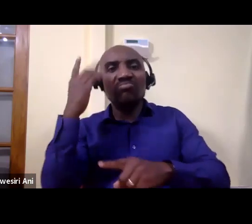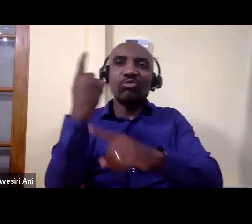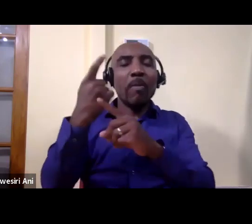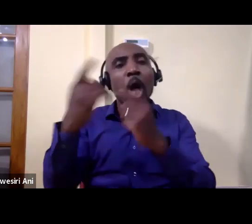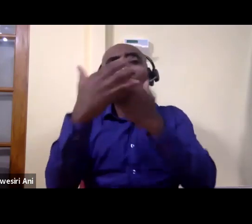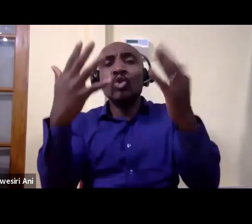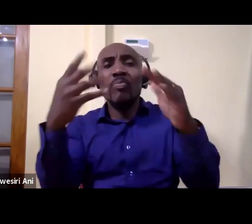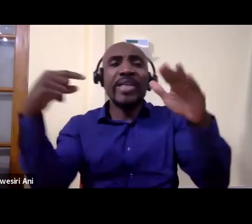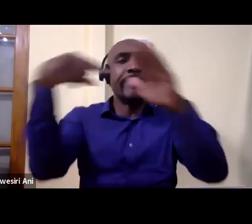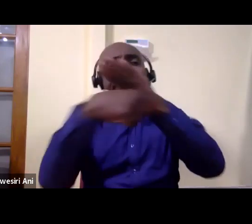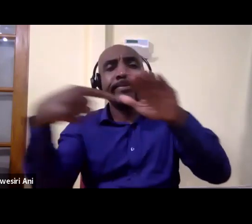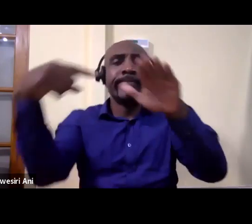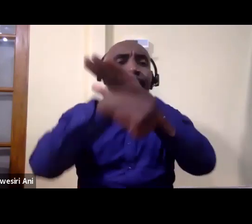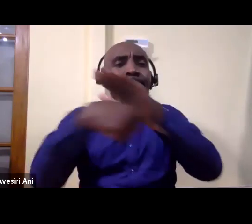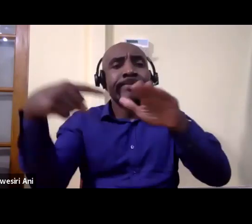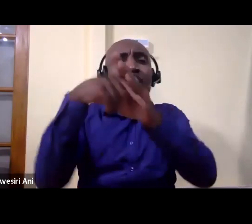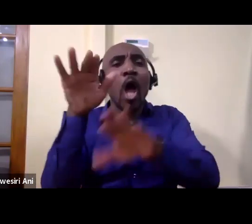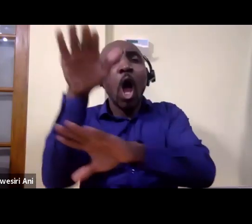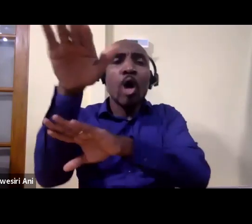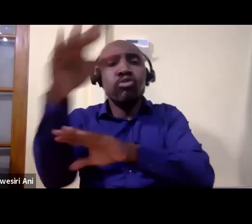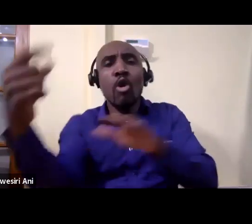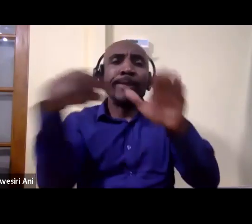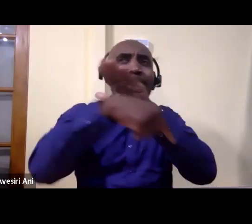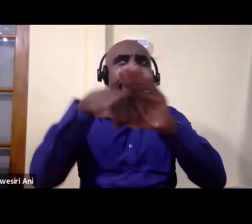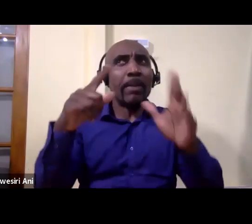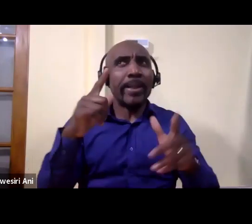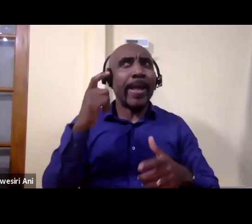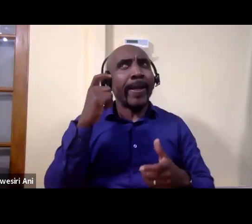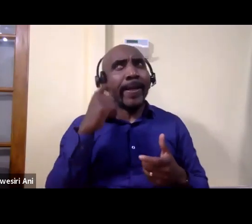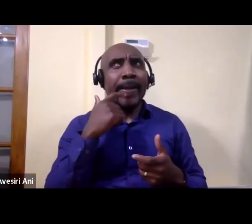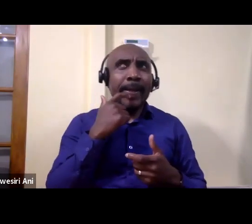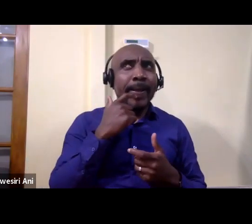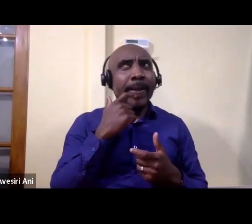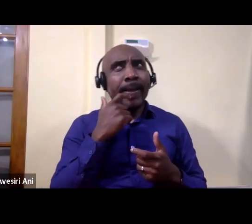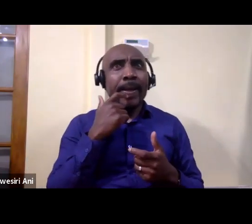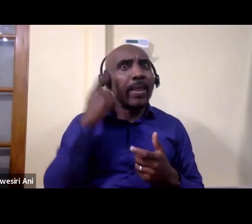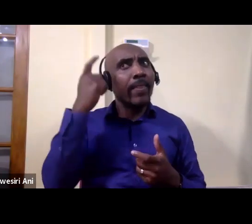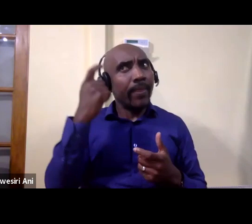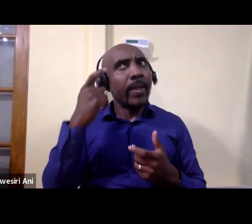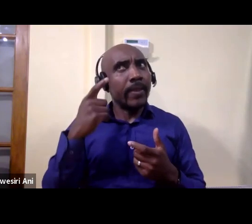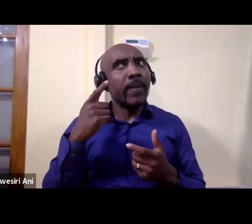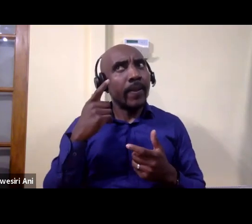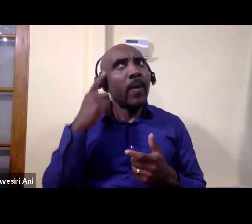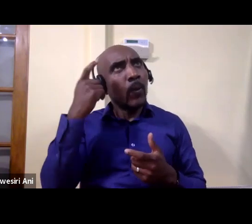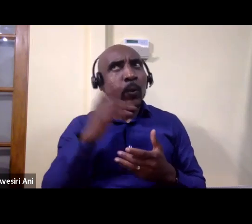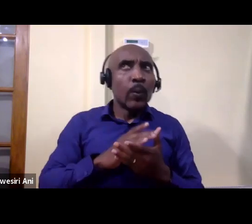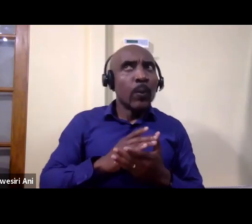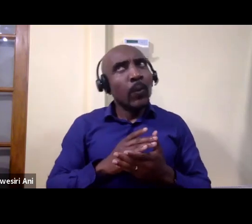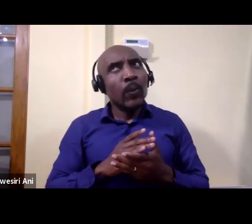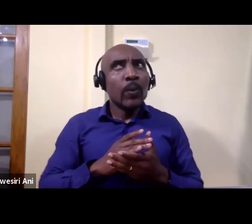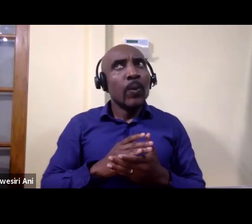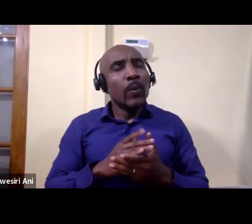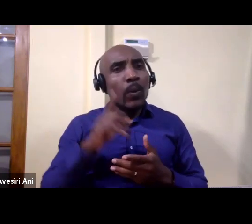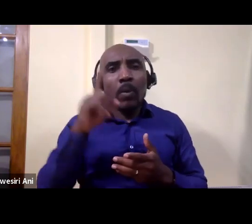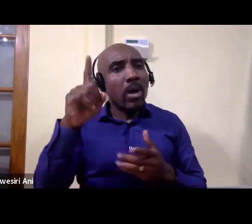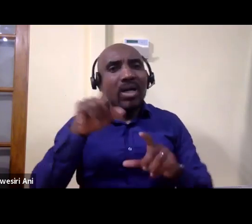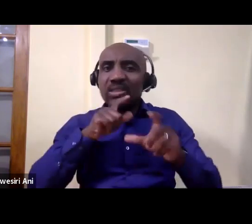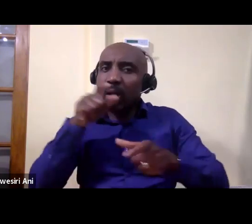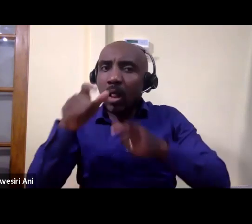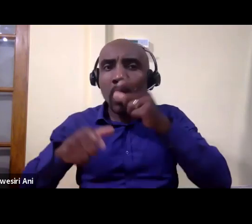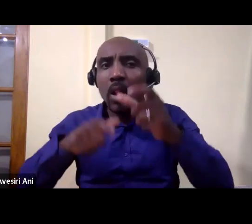bringing forward their toxic piece of legislation, but they've now got to talk in a positive way about migrants in a